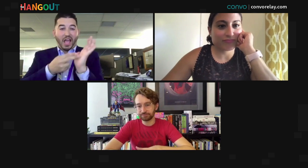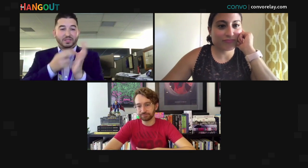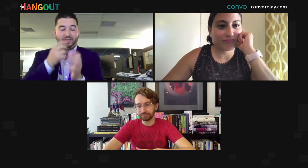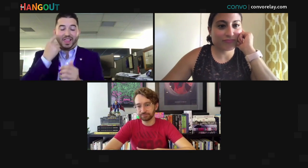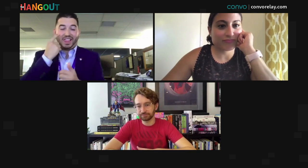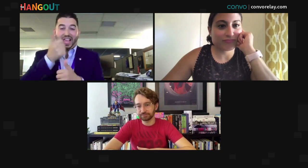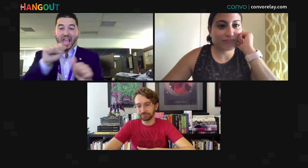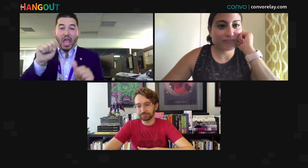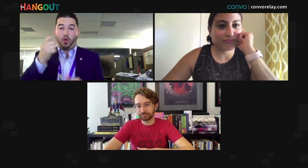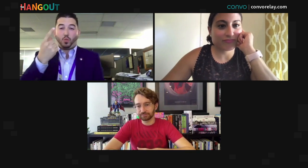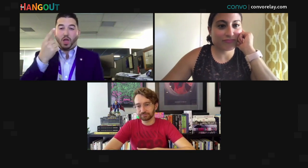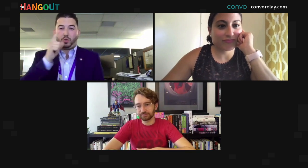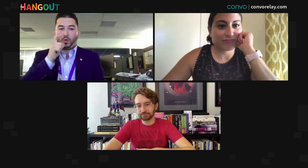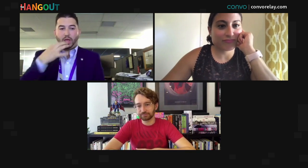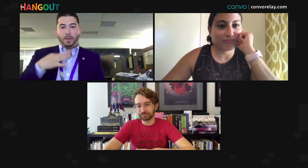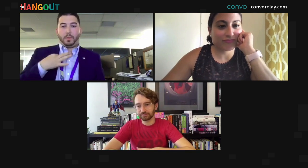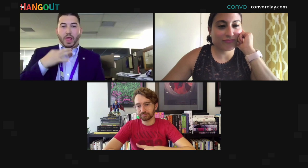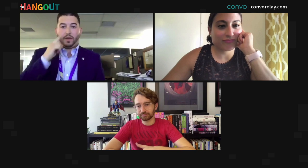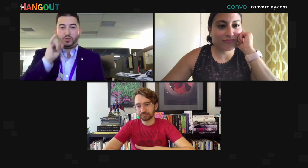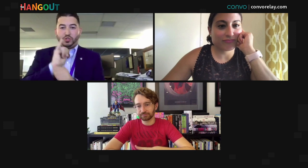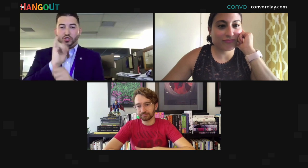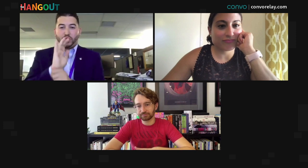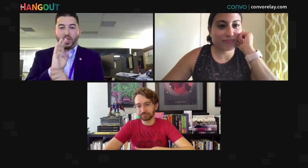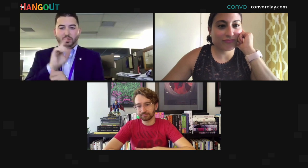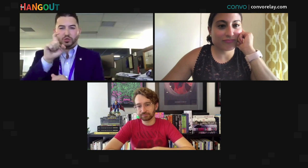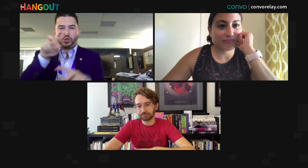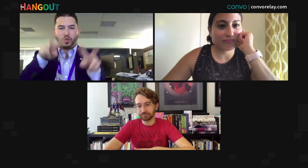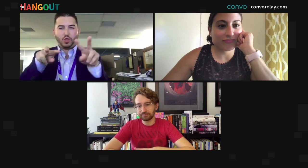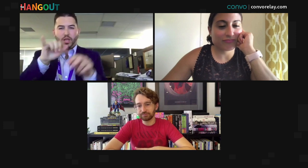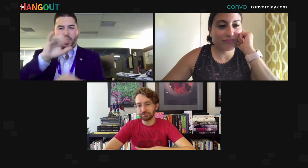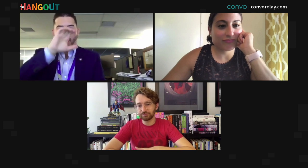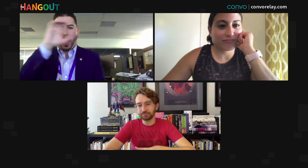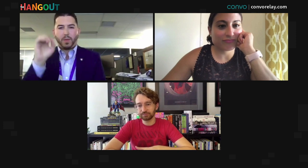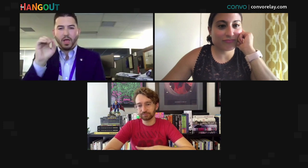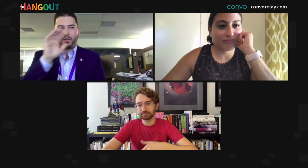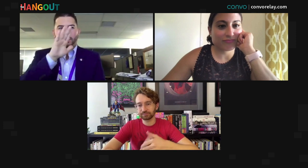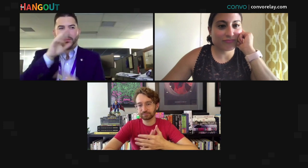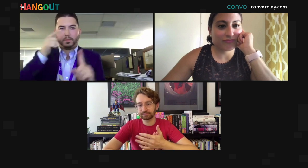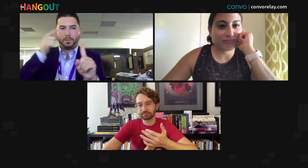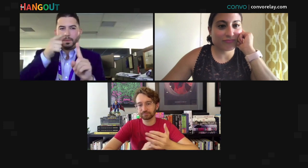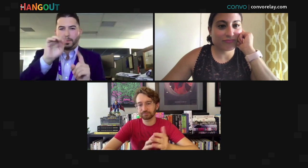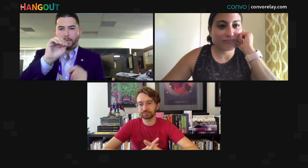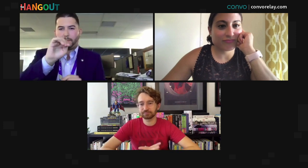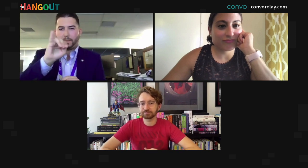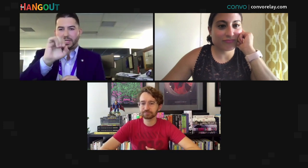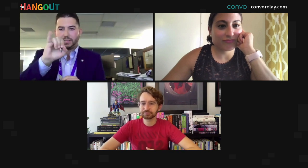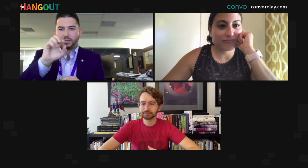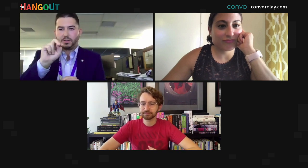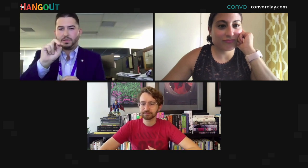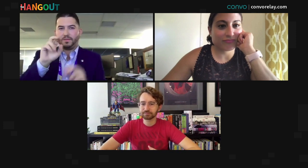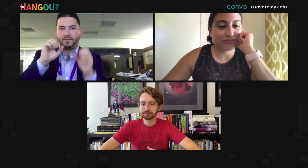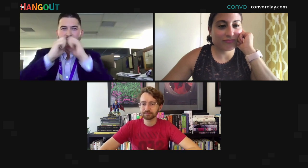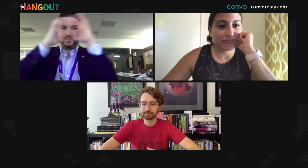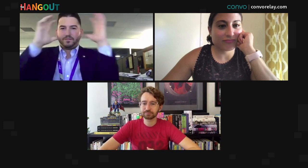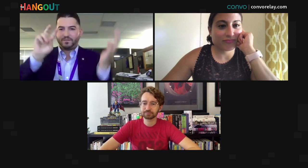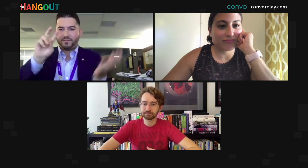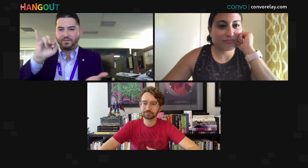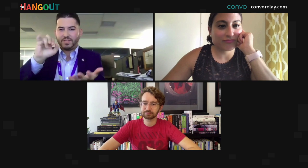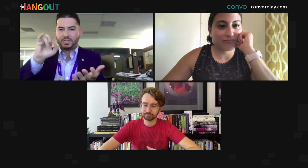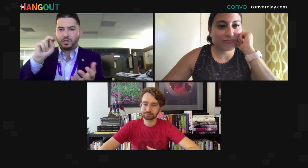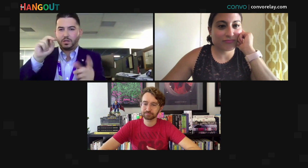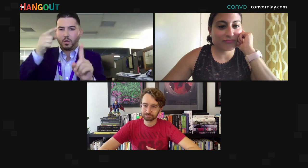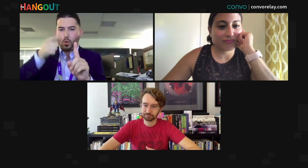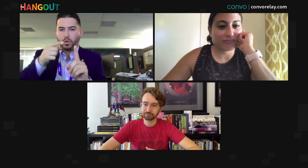really important to have. This is Ryan here. Absolutely. And looking at the job, I should